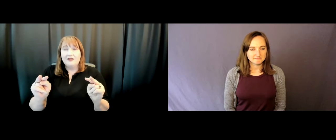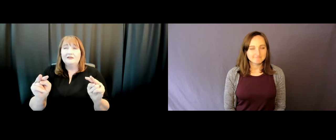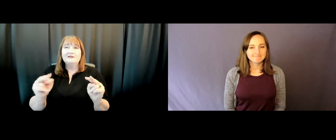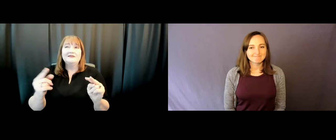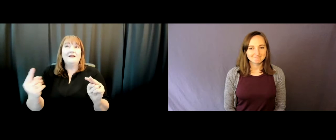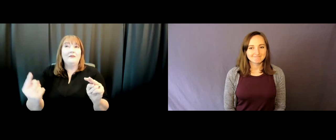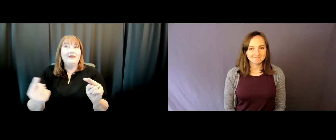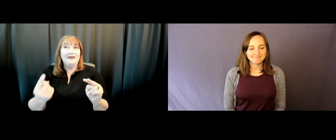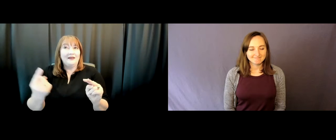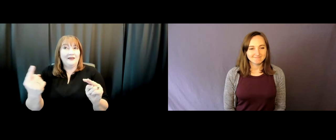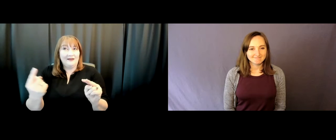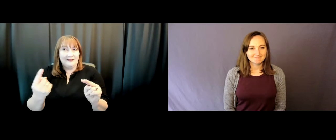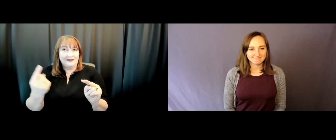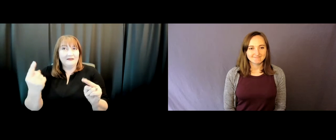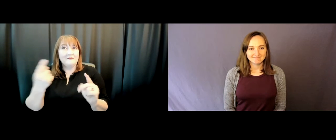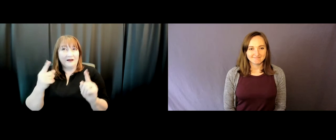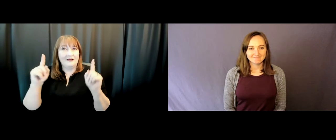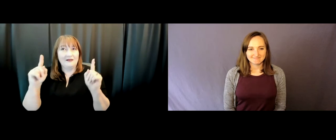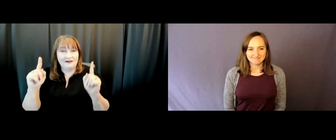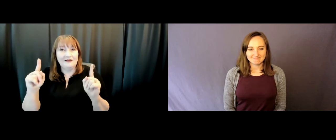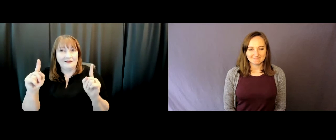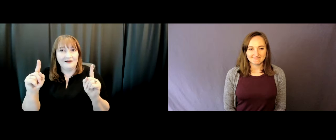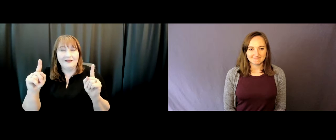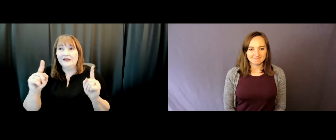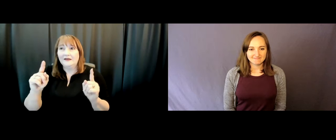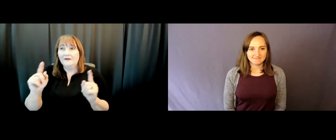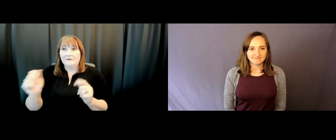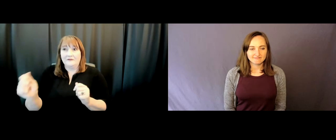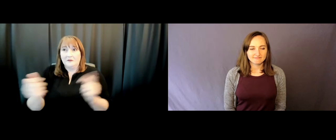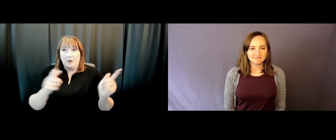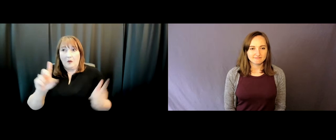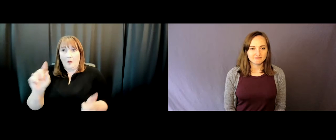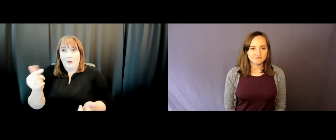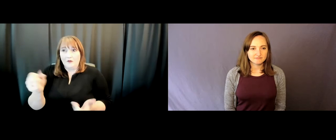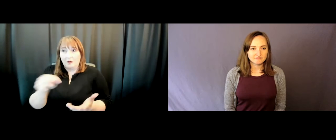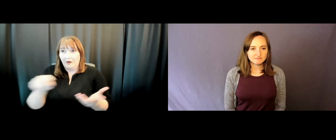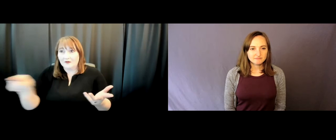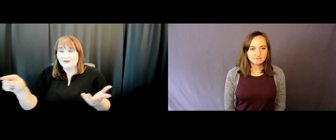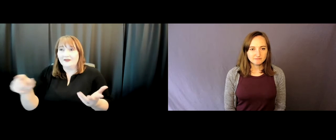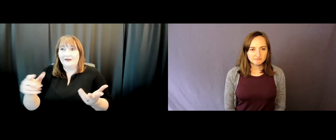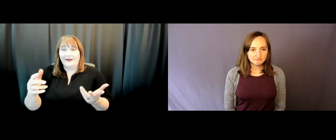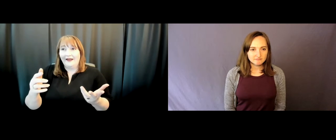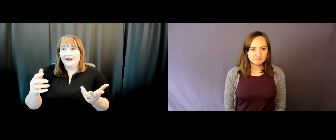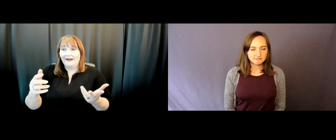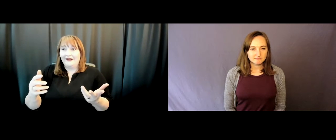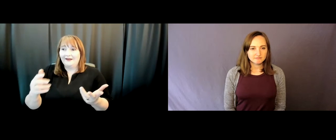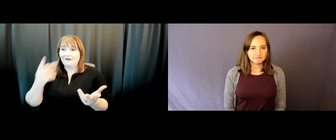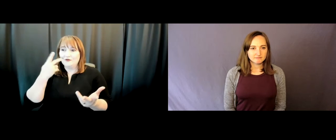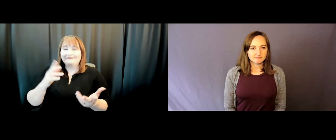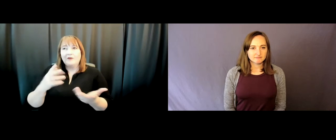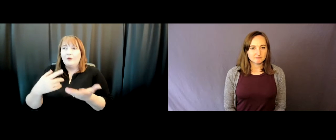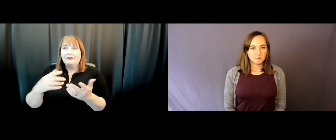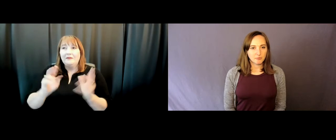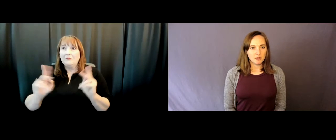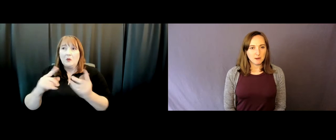to this. I mean, and even all these dog trainers talk about how your energy has to be balanced in